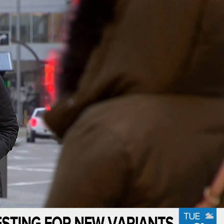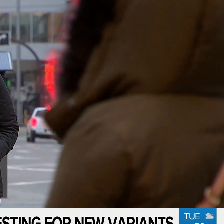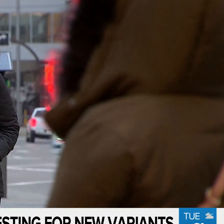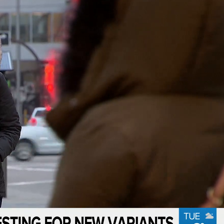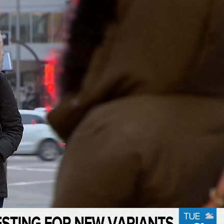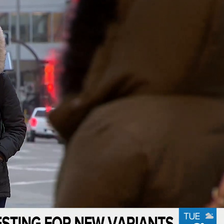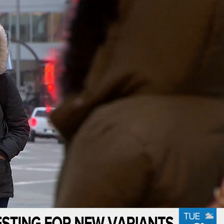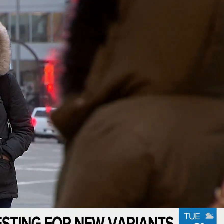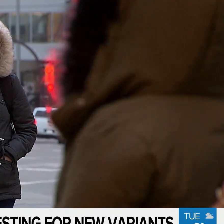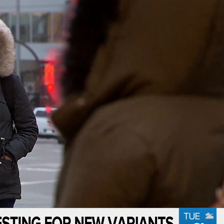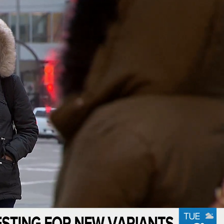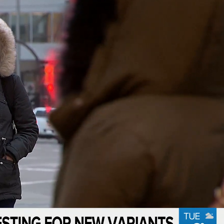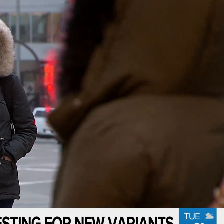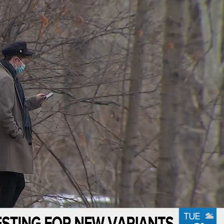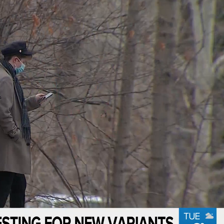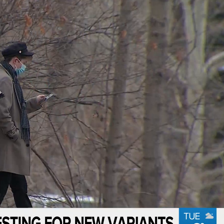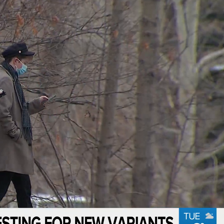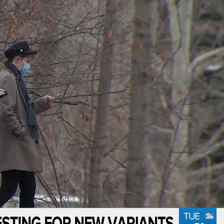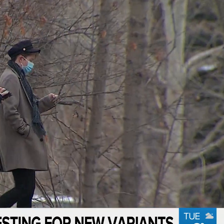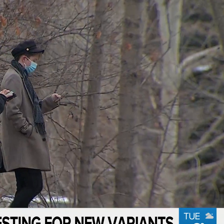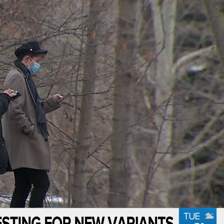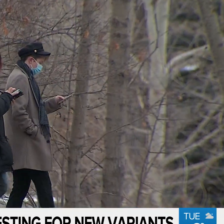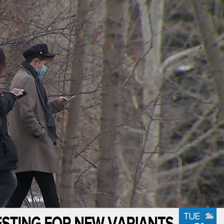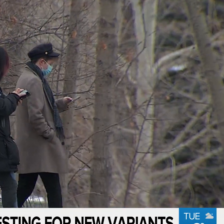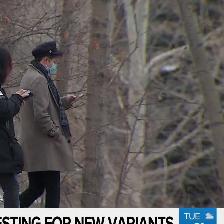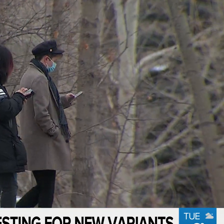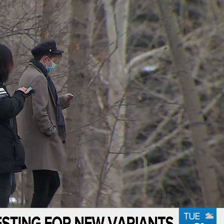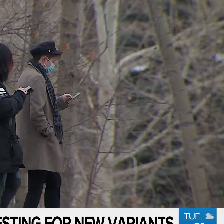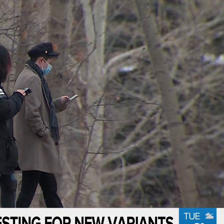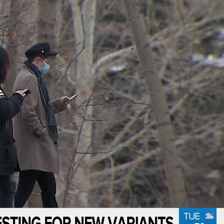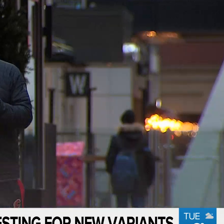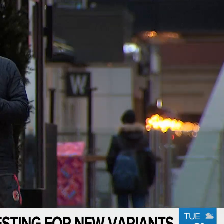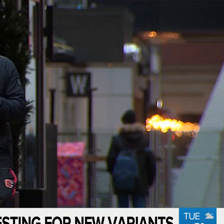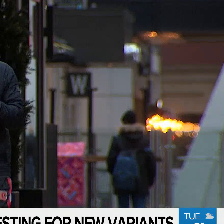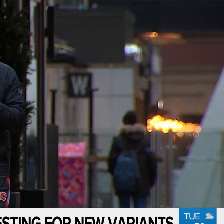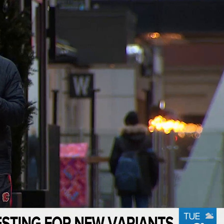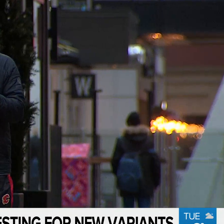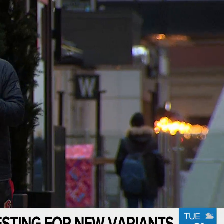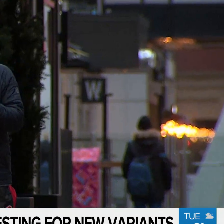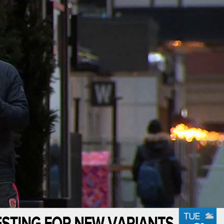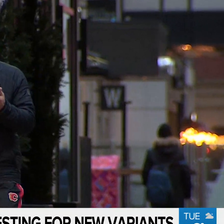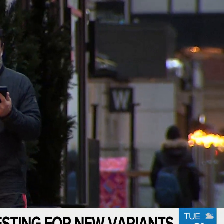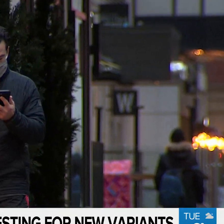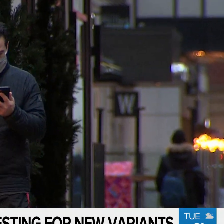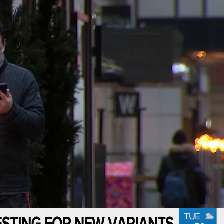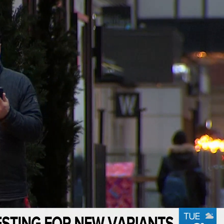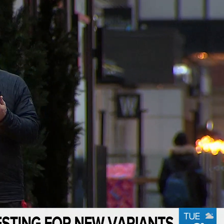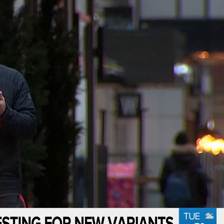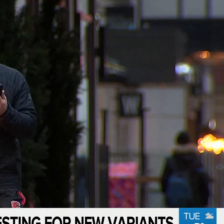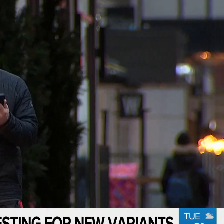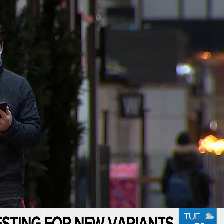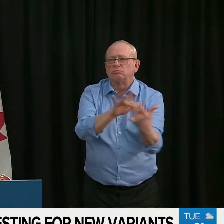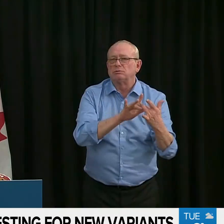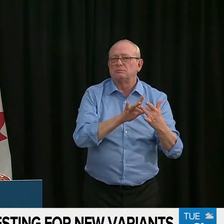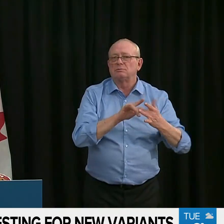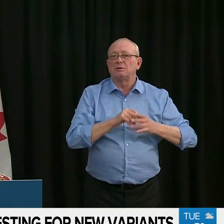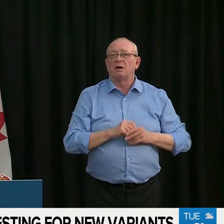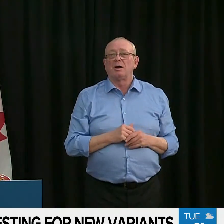Finally, with fewer cases and more tracers, Dr. Hinshaw says contact tracing is working in Alberta. Only